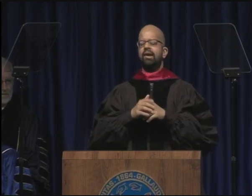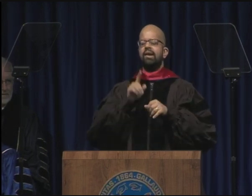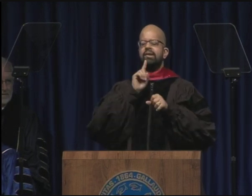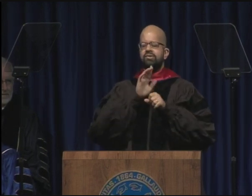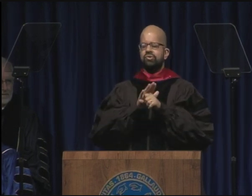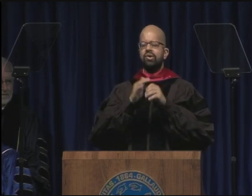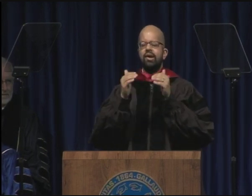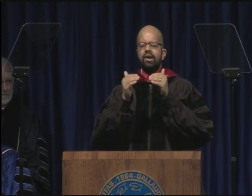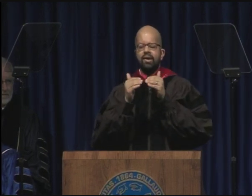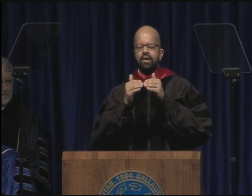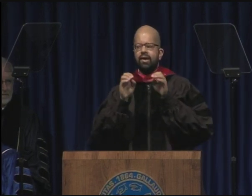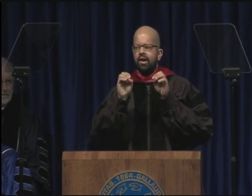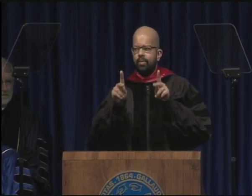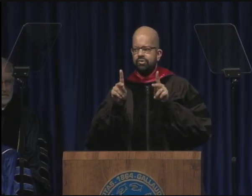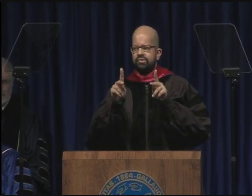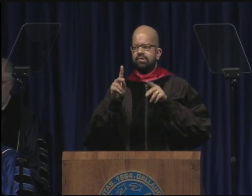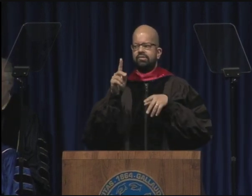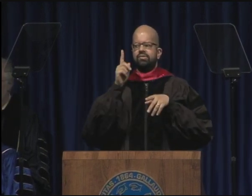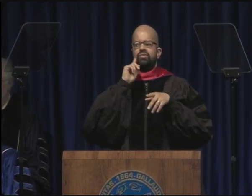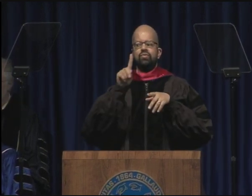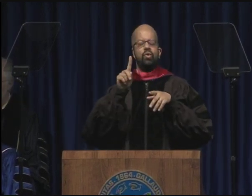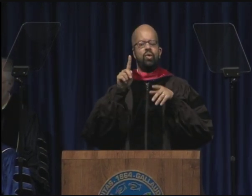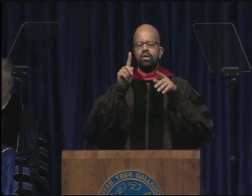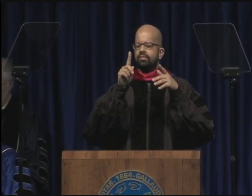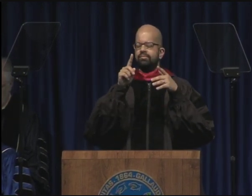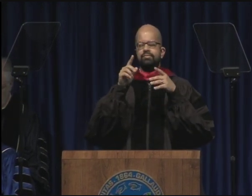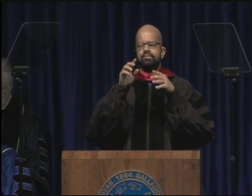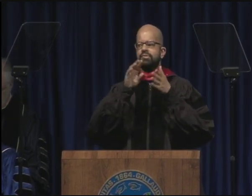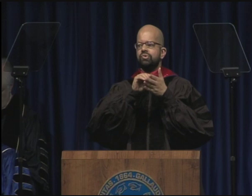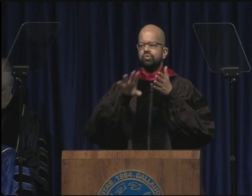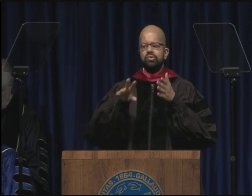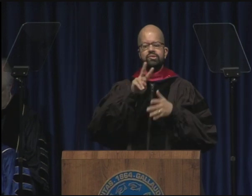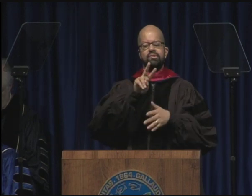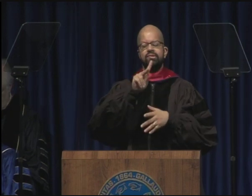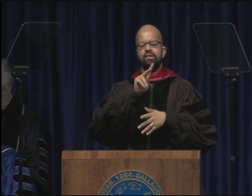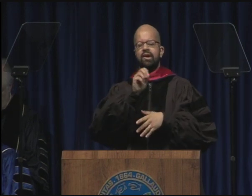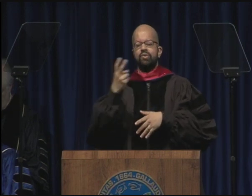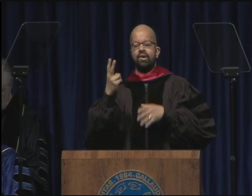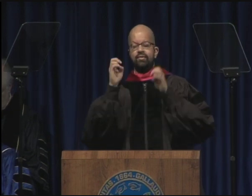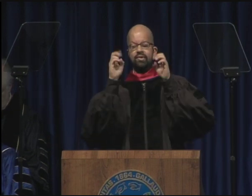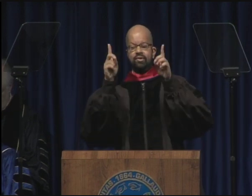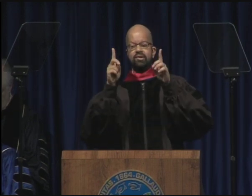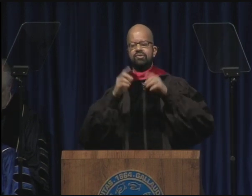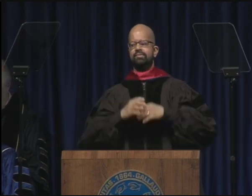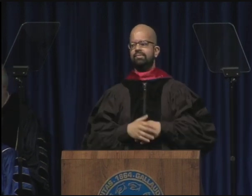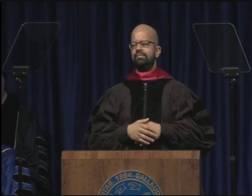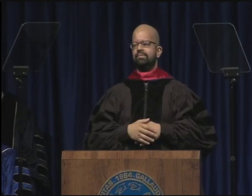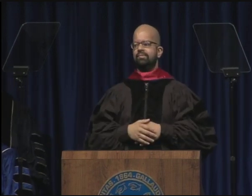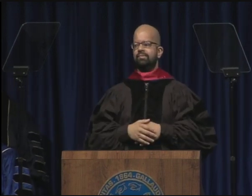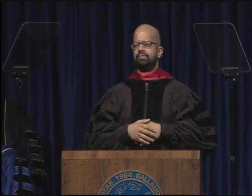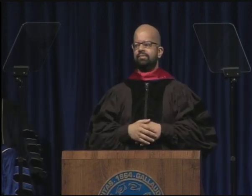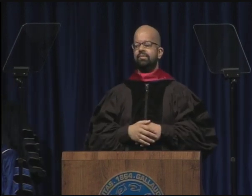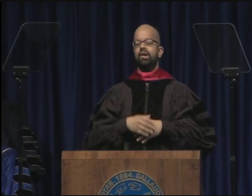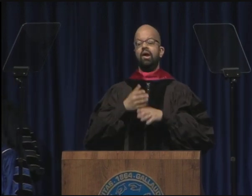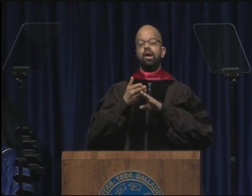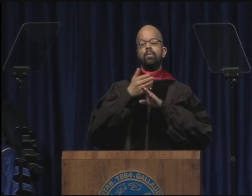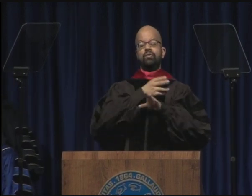and ensure equitable opportunities for educationally disadvantaged students in K through 12 education.